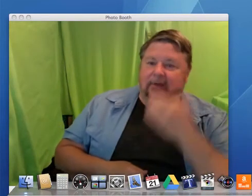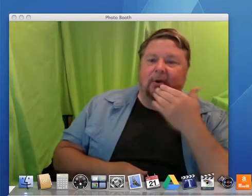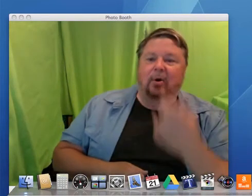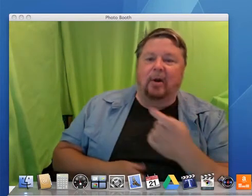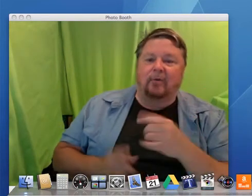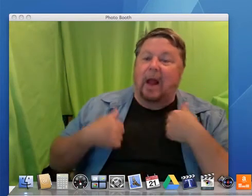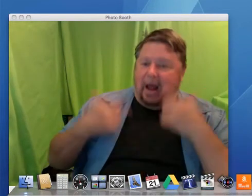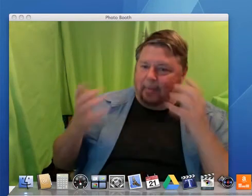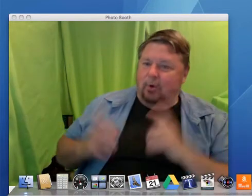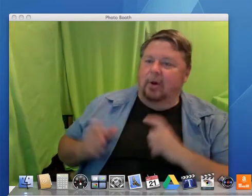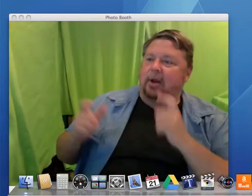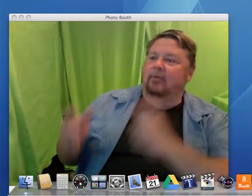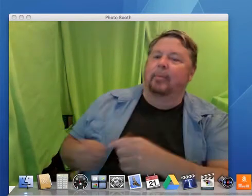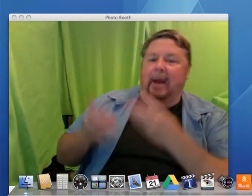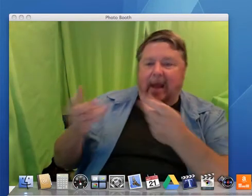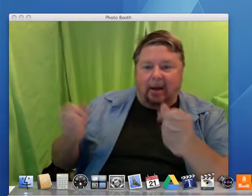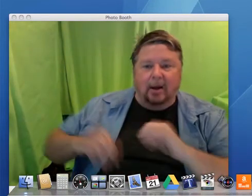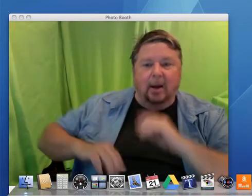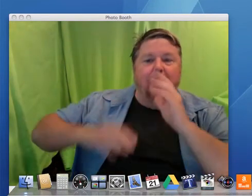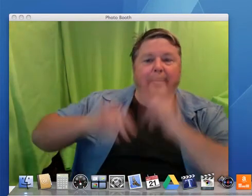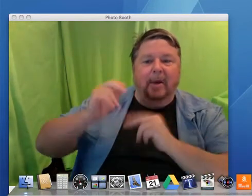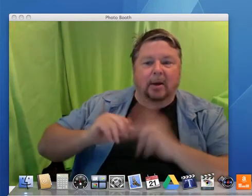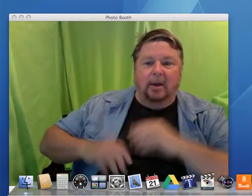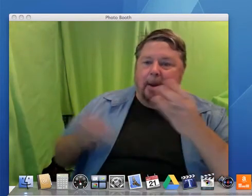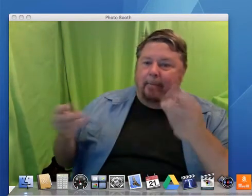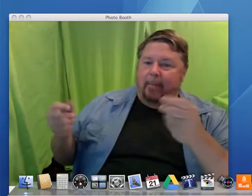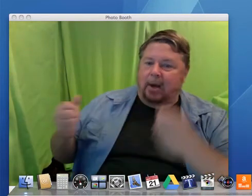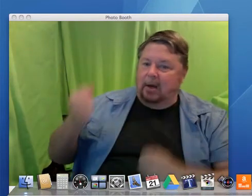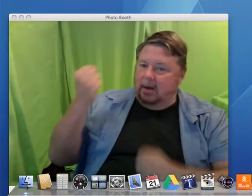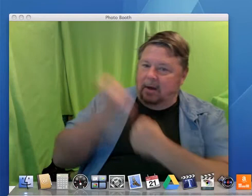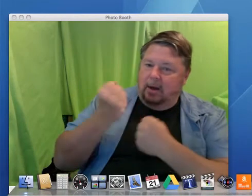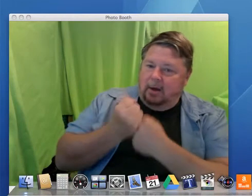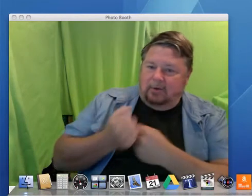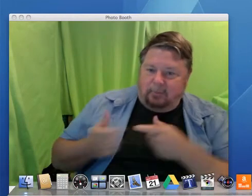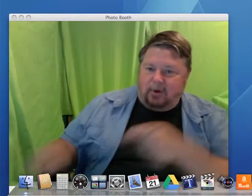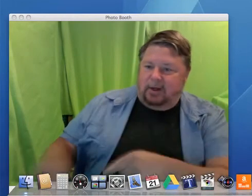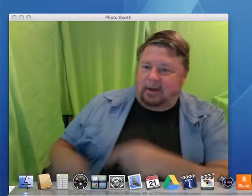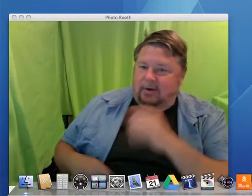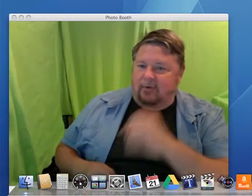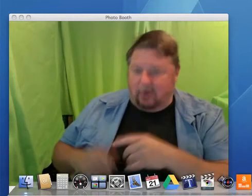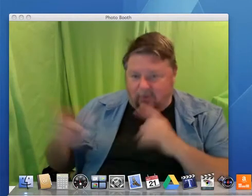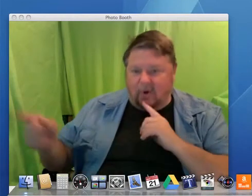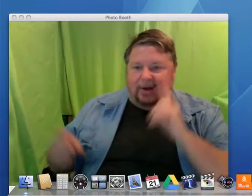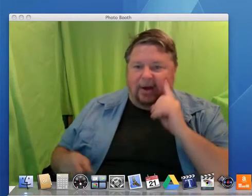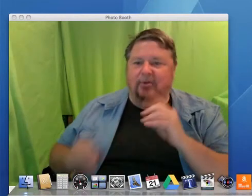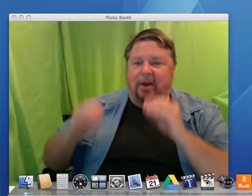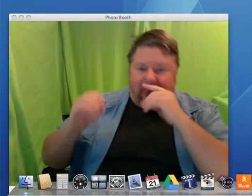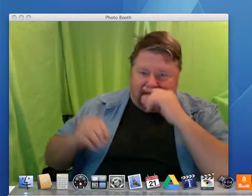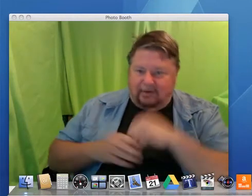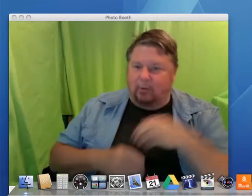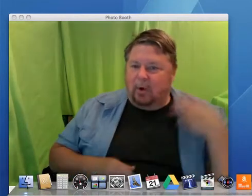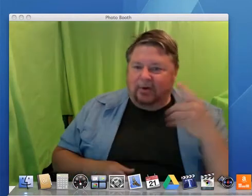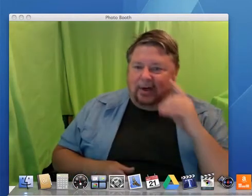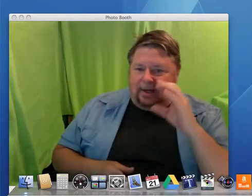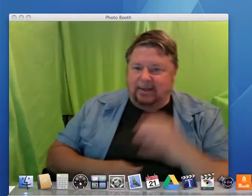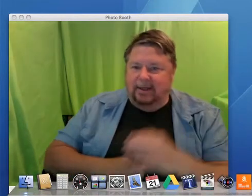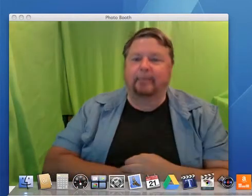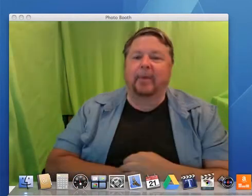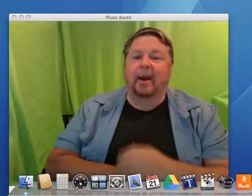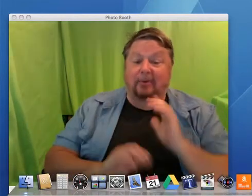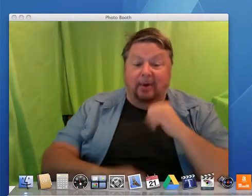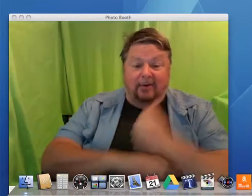that's a good effort. I'm going to give them land, building, money, support this effort. We're going to teach deaf kids in Washington,